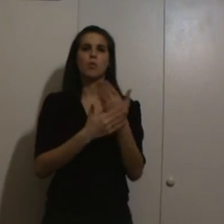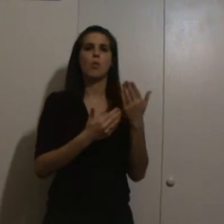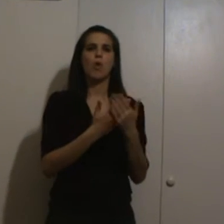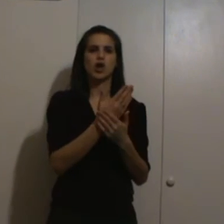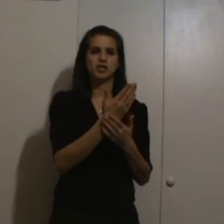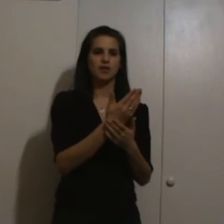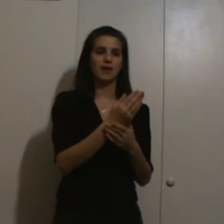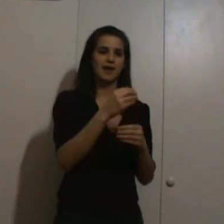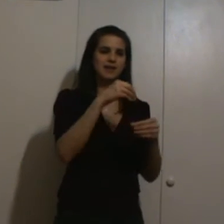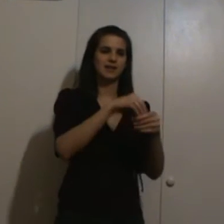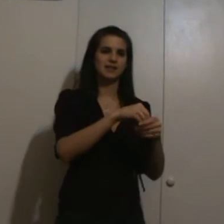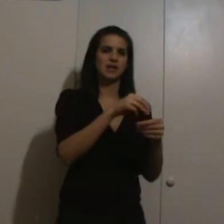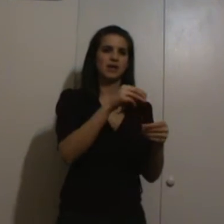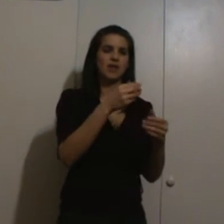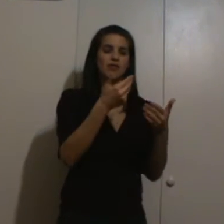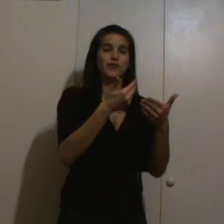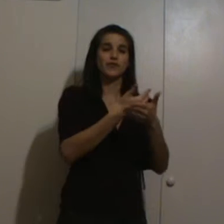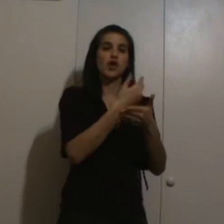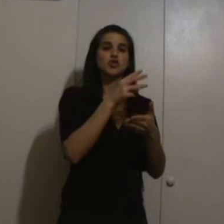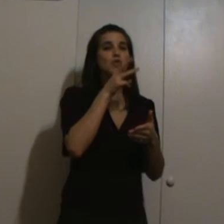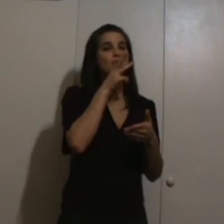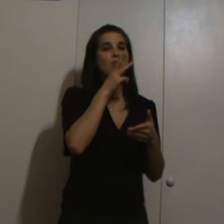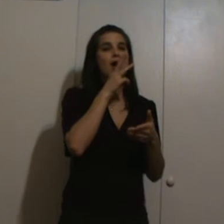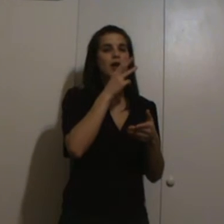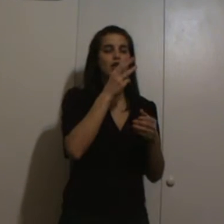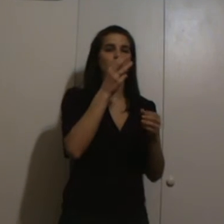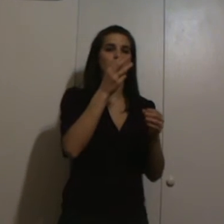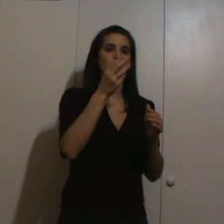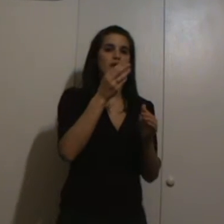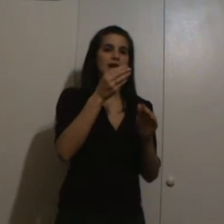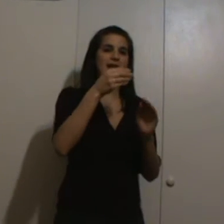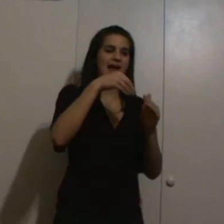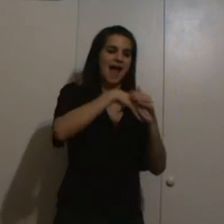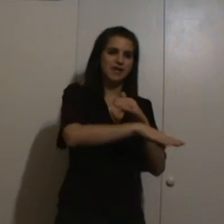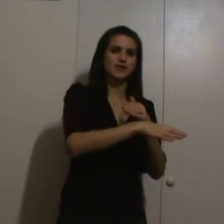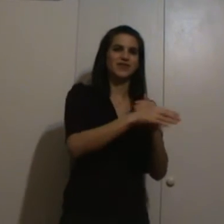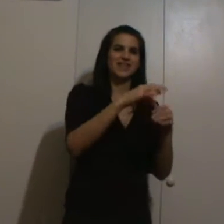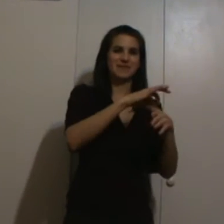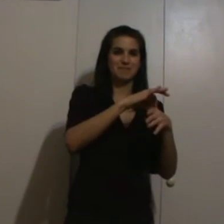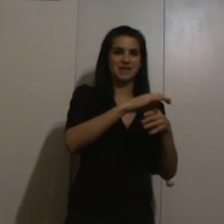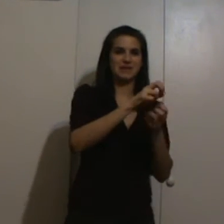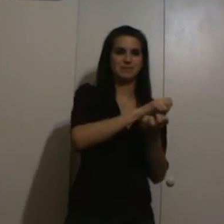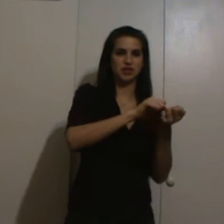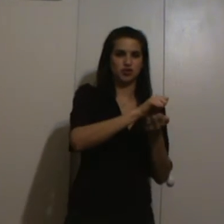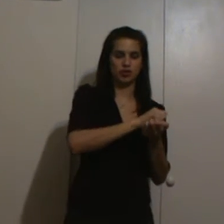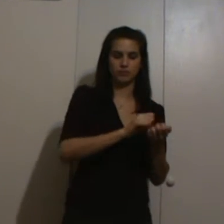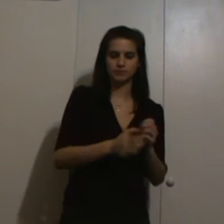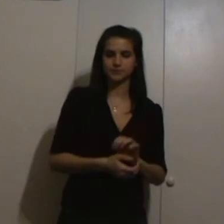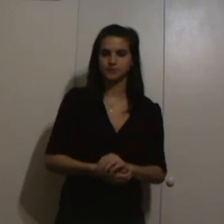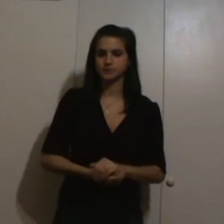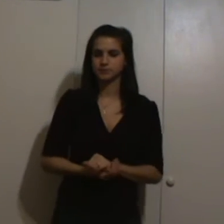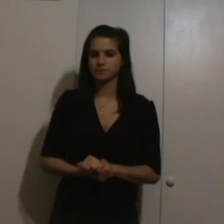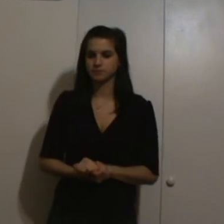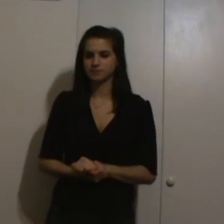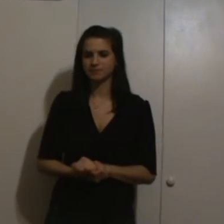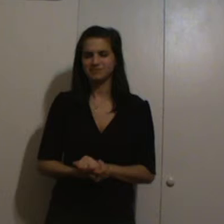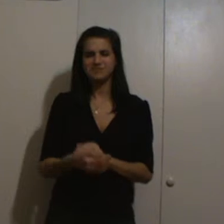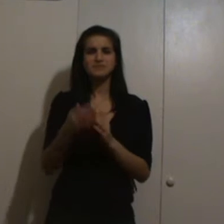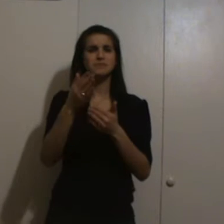which the packers enforced, there were some jobs that it paid only to do once in a